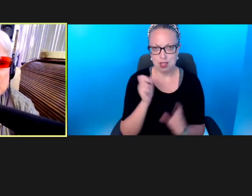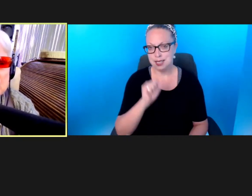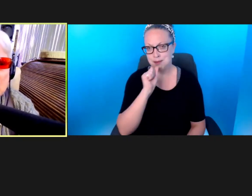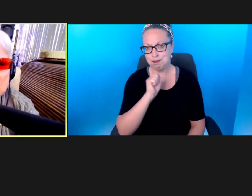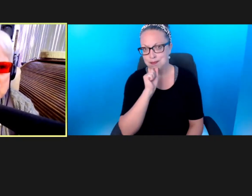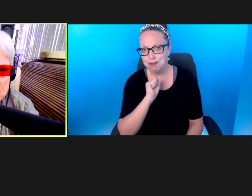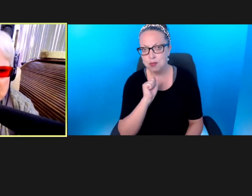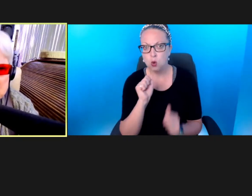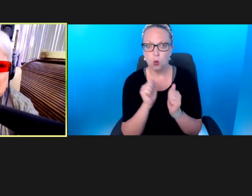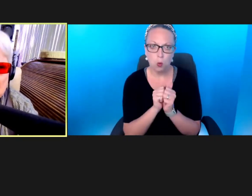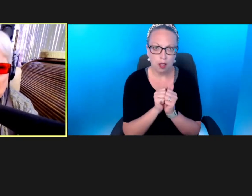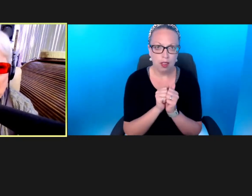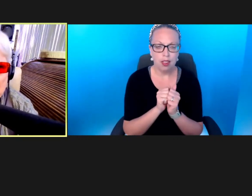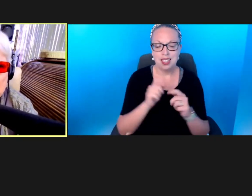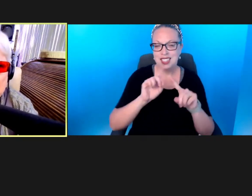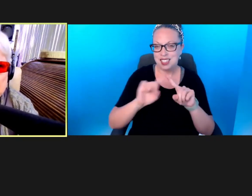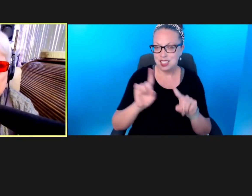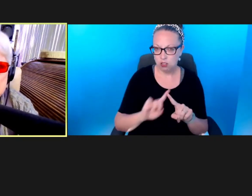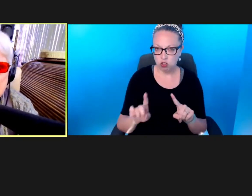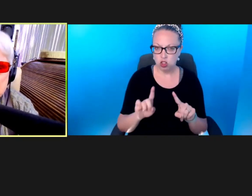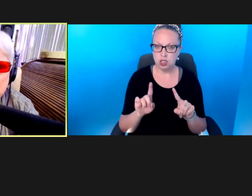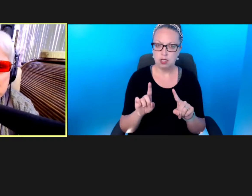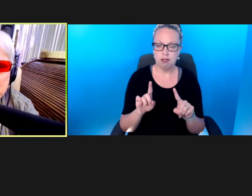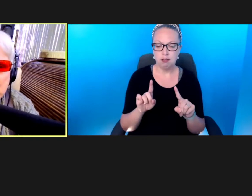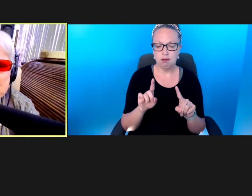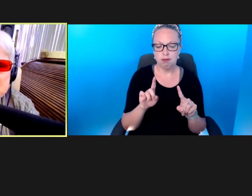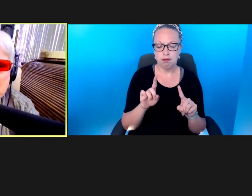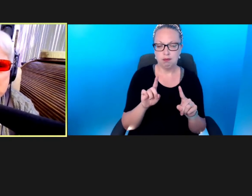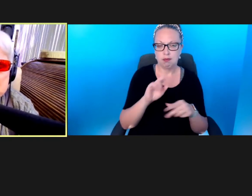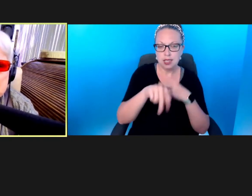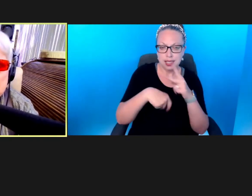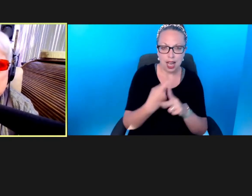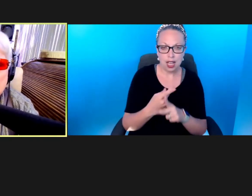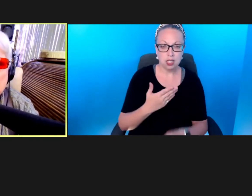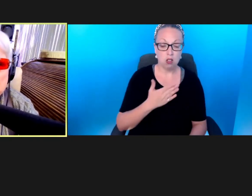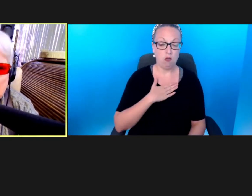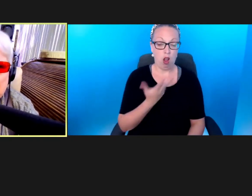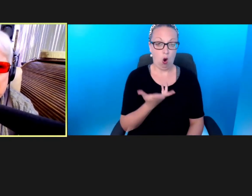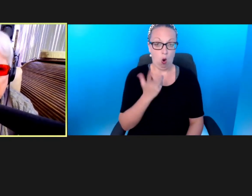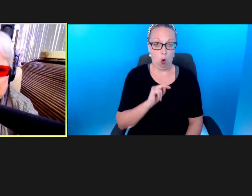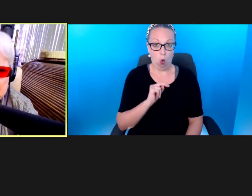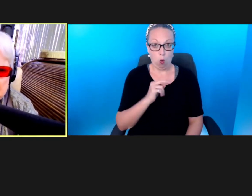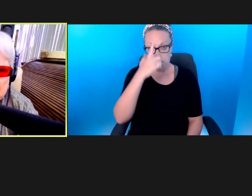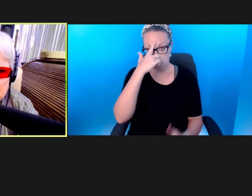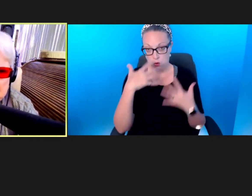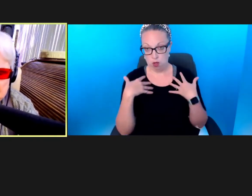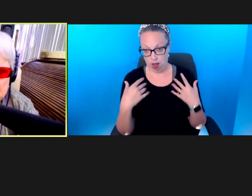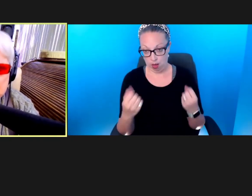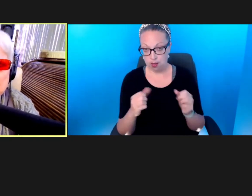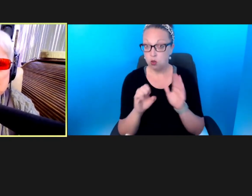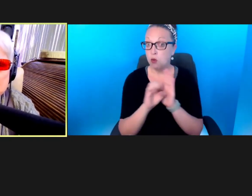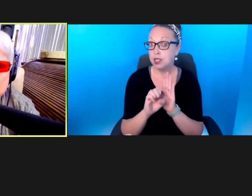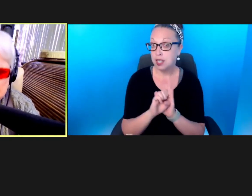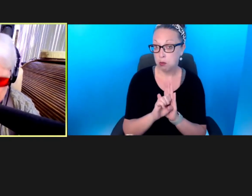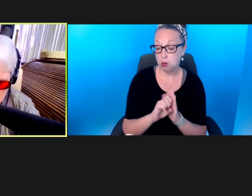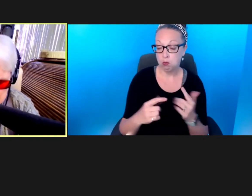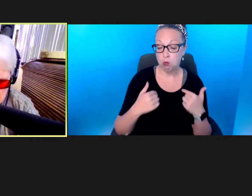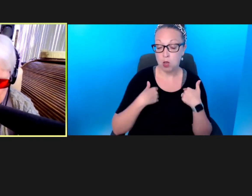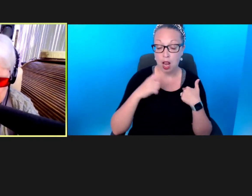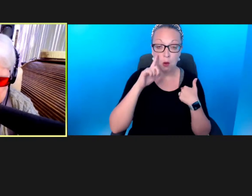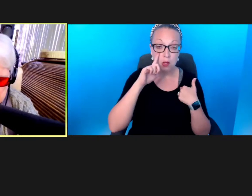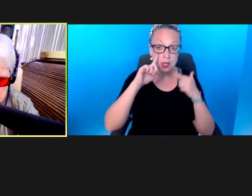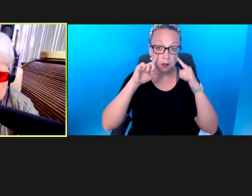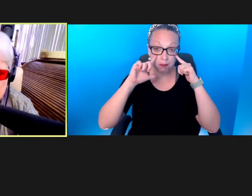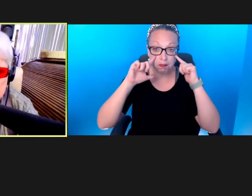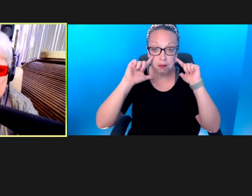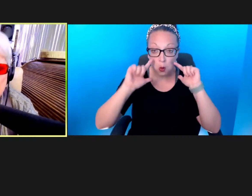degrees of our own mental health. For example, as I was going blind actively, losing